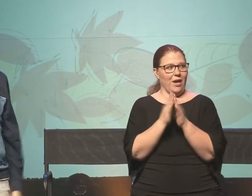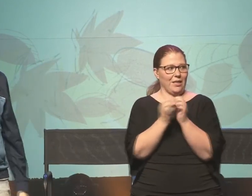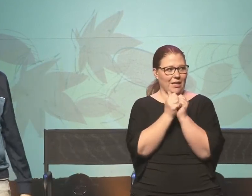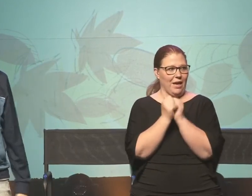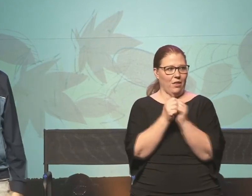the week.